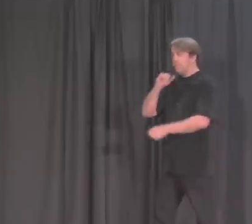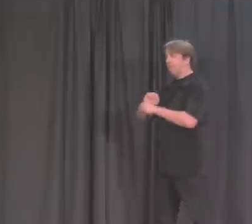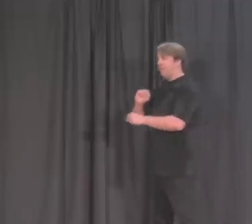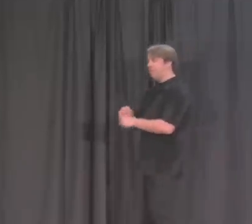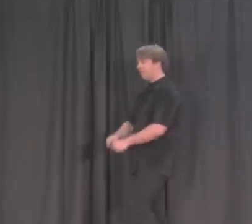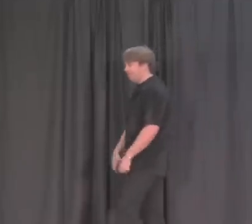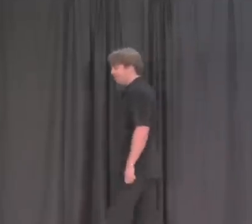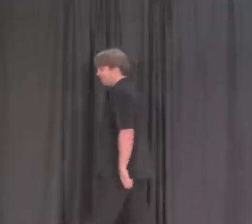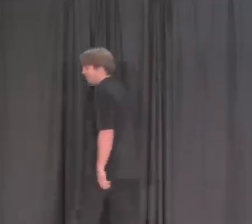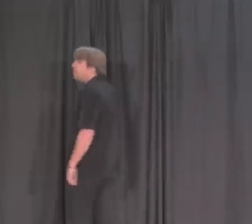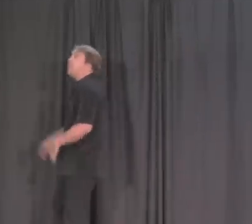All right, well done.